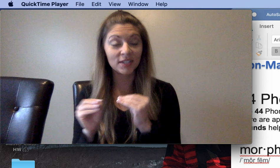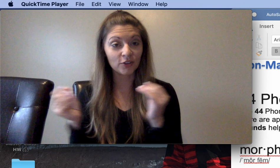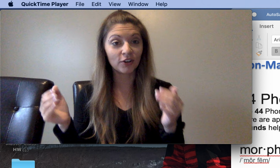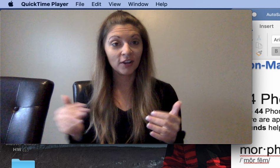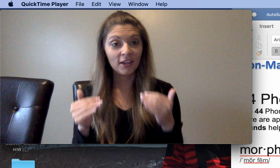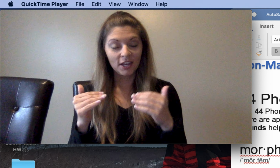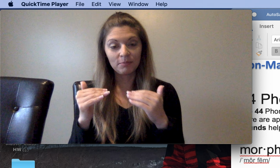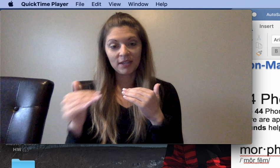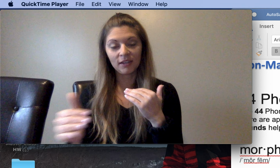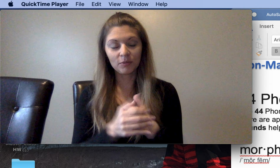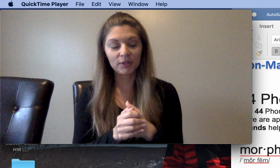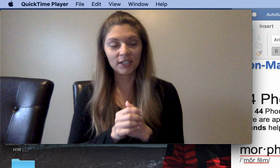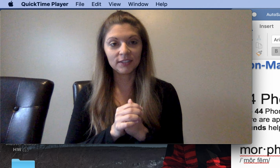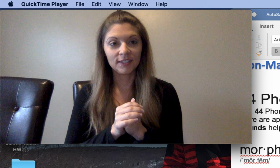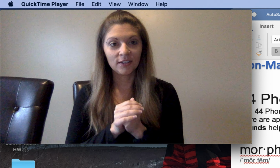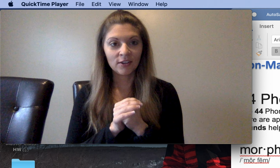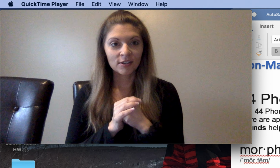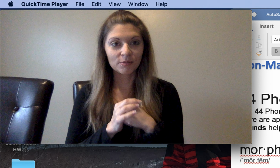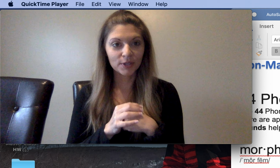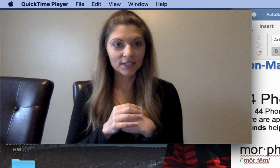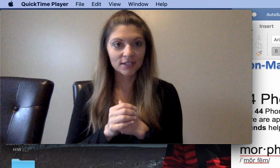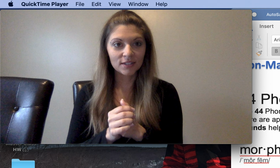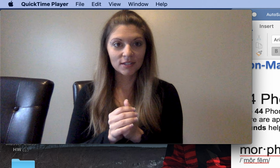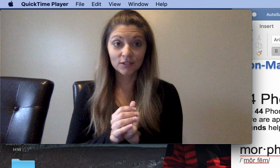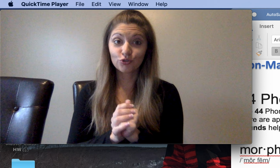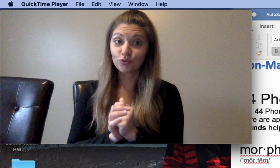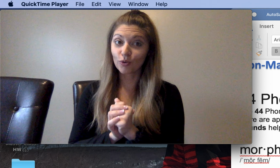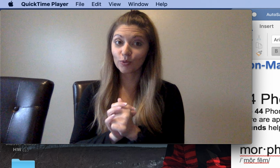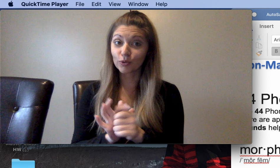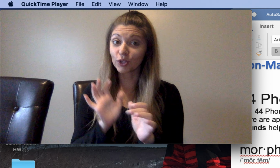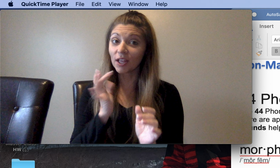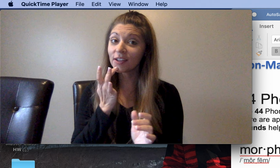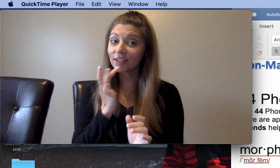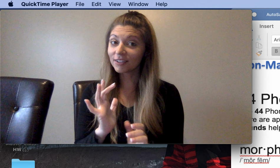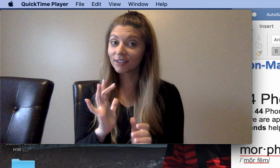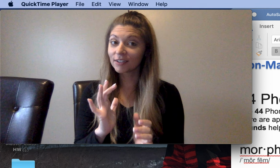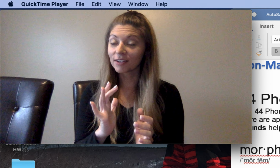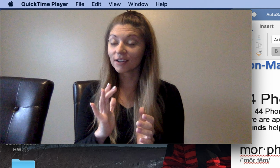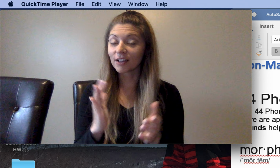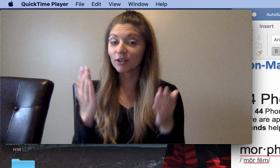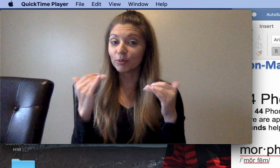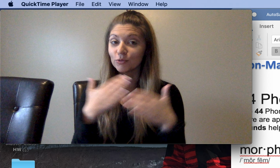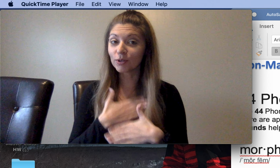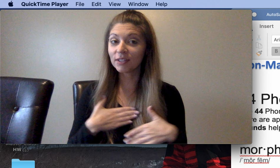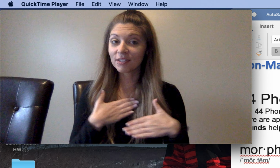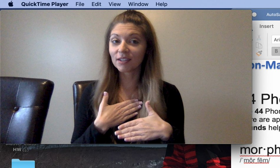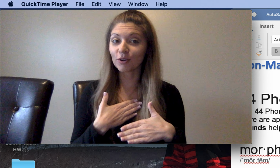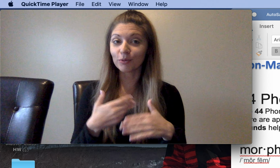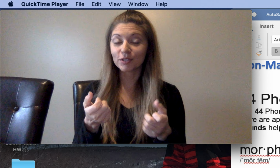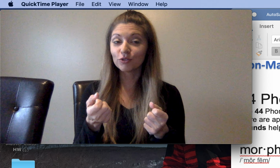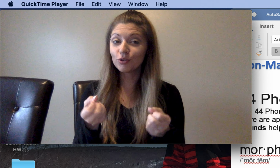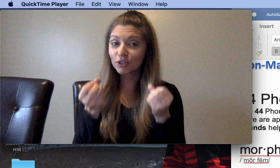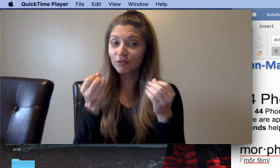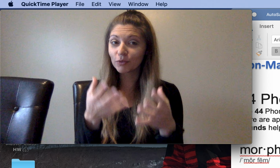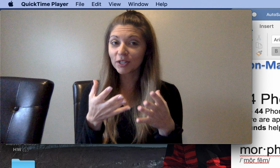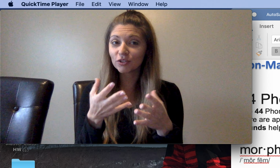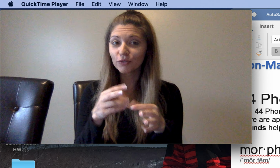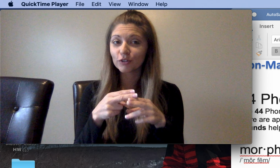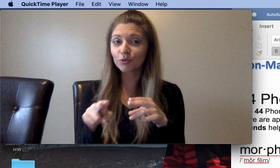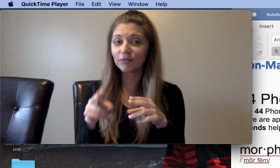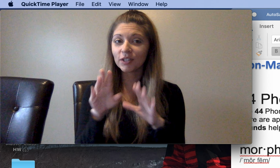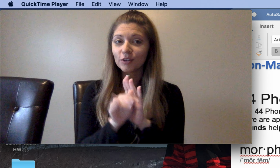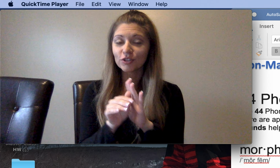them together and making complete sentences. So good luck. I hope you enjoyed this. I hope it wasn't too much